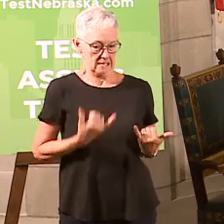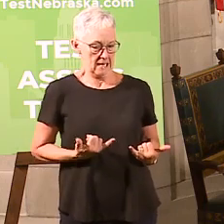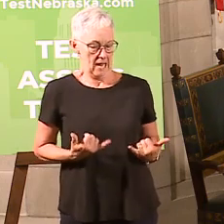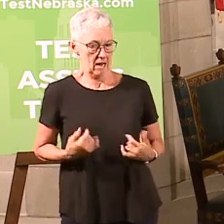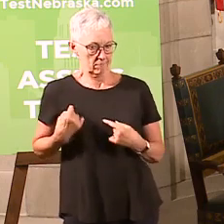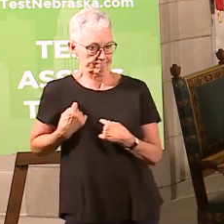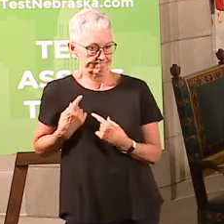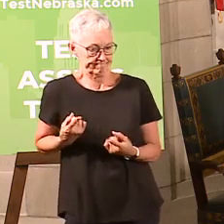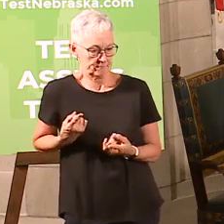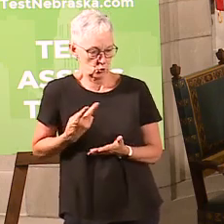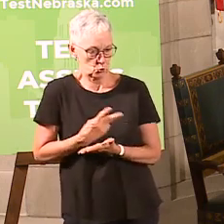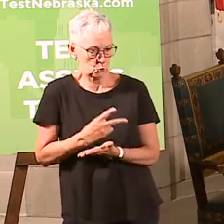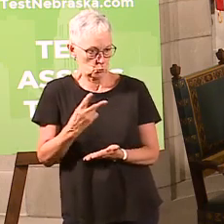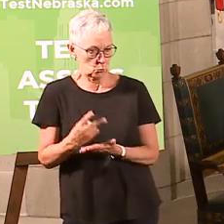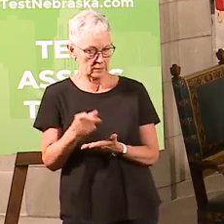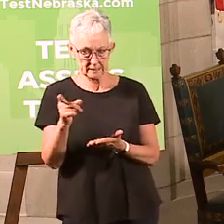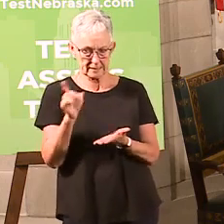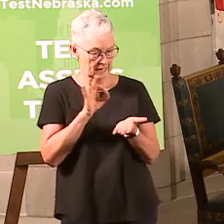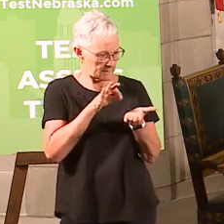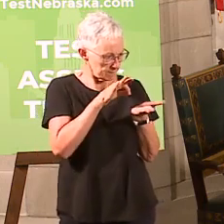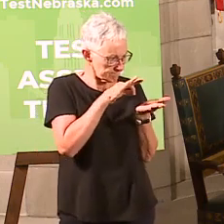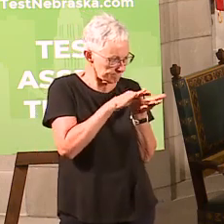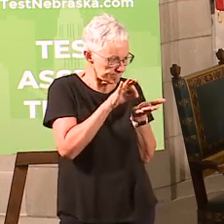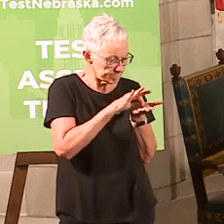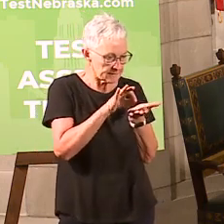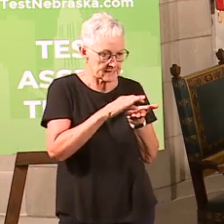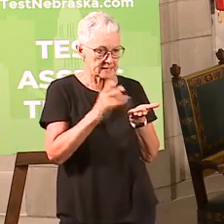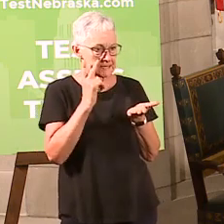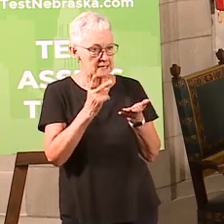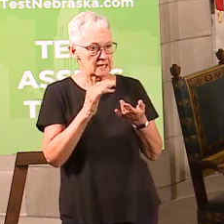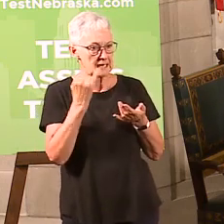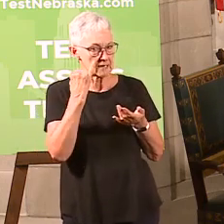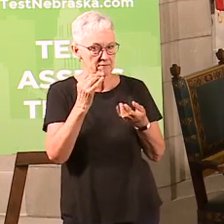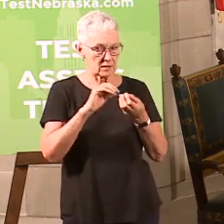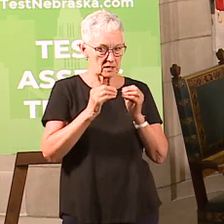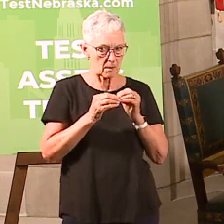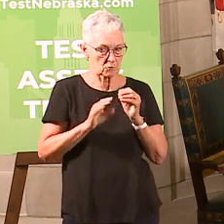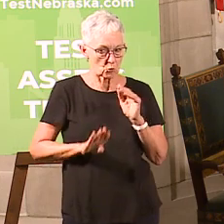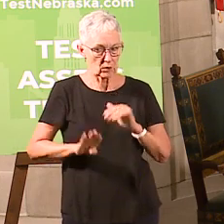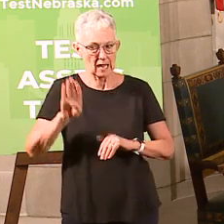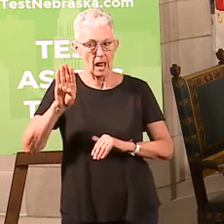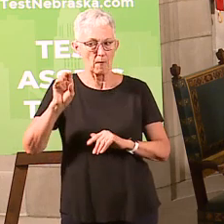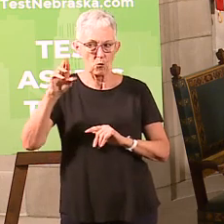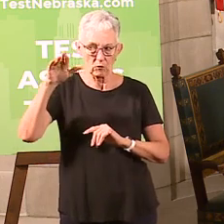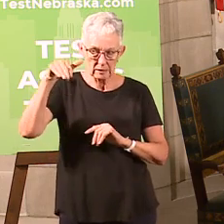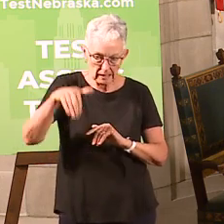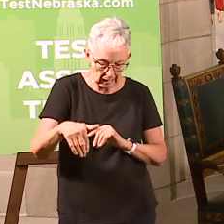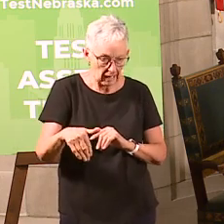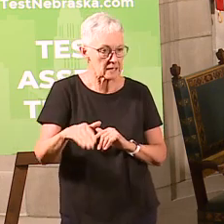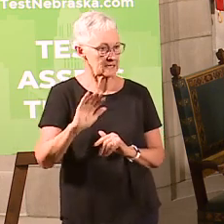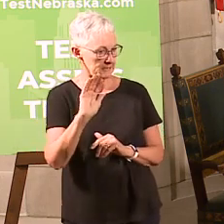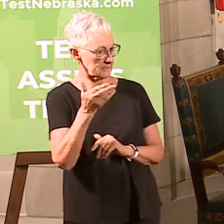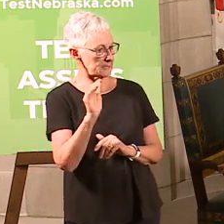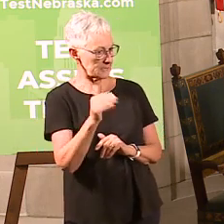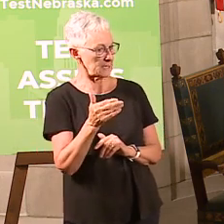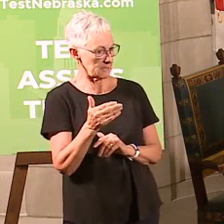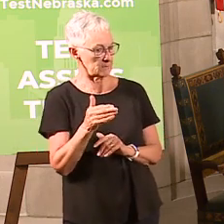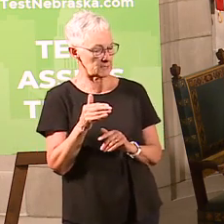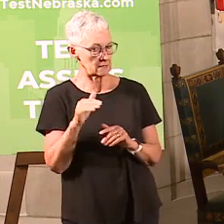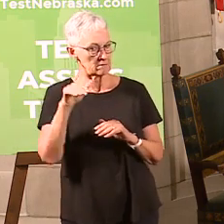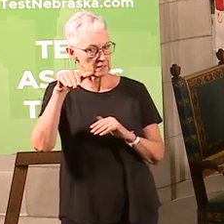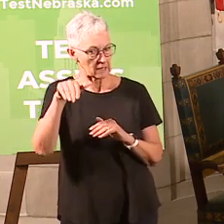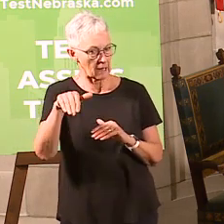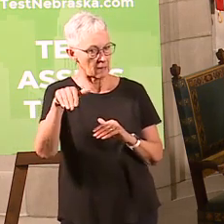to see whether it's speeding up or slowing down. It seems to be slowing down somewhat. There's been